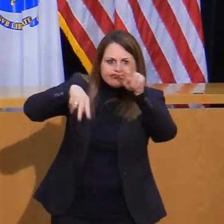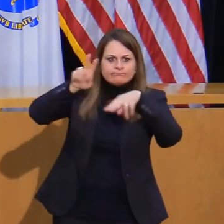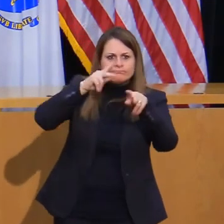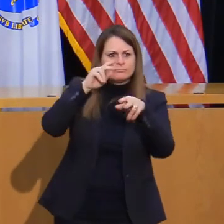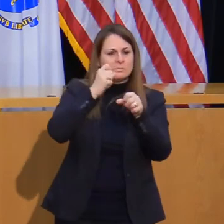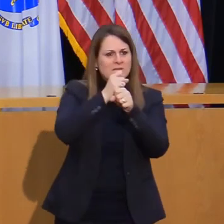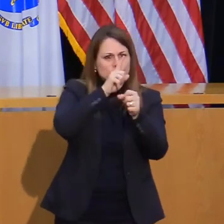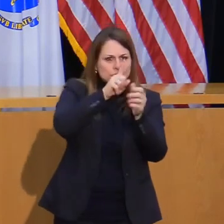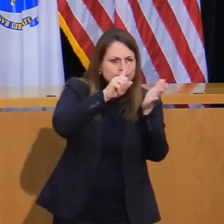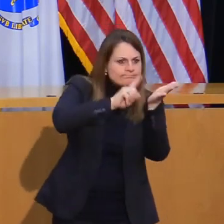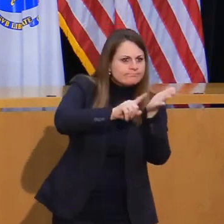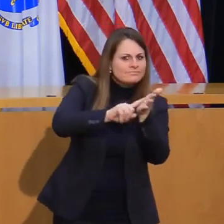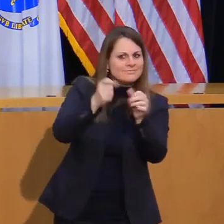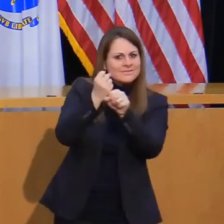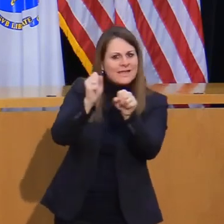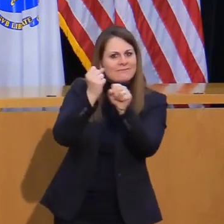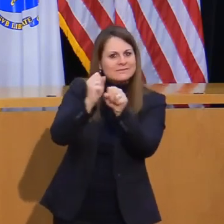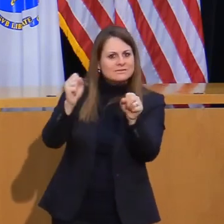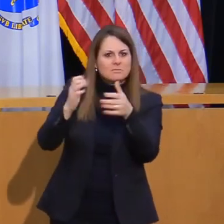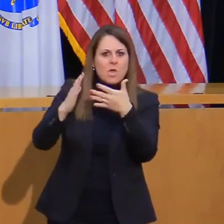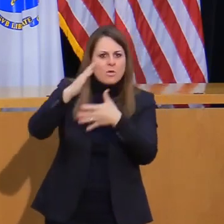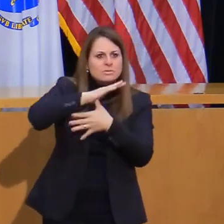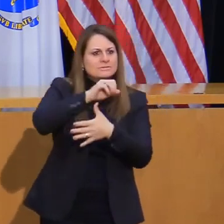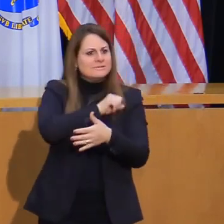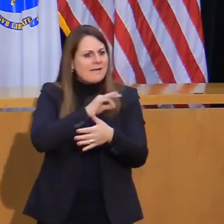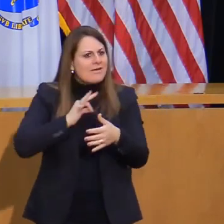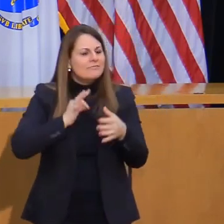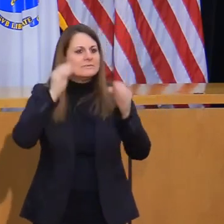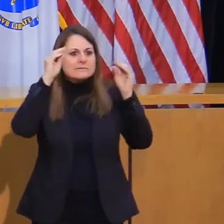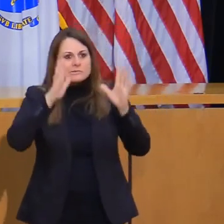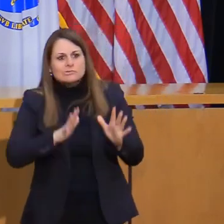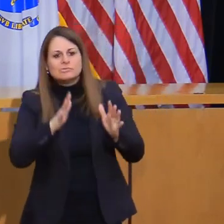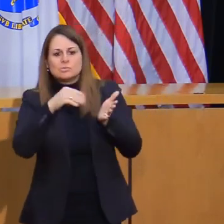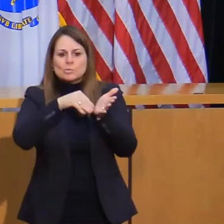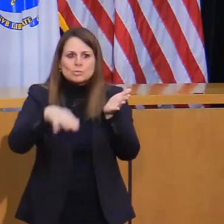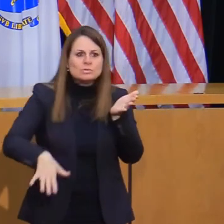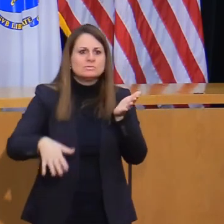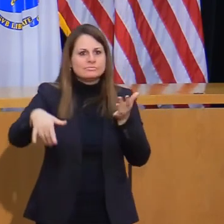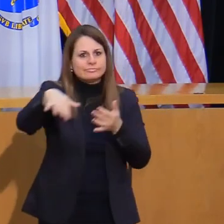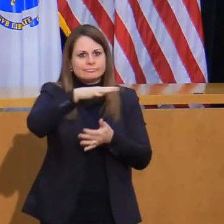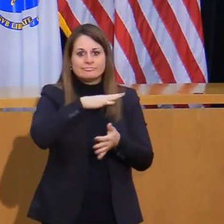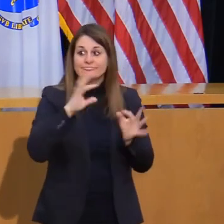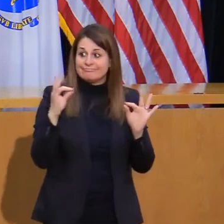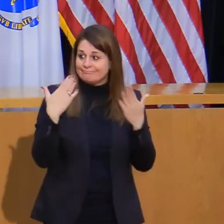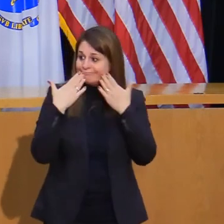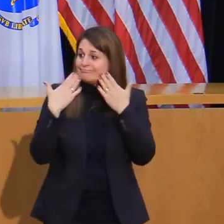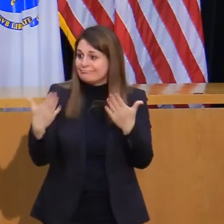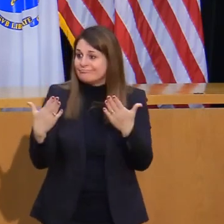operations. So I'm actually pretty excited about where we are. Thanks, everyone. Thanks, everybody. Thanks,